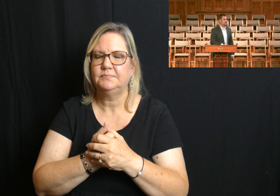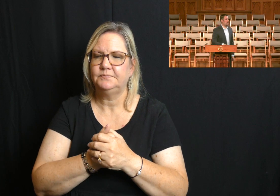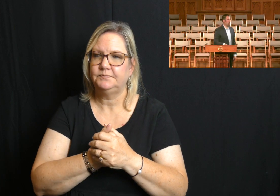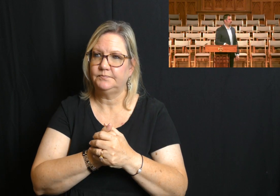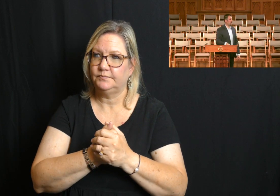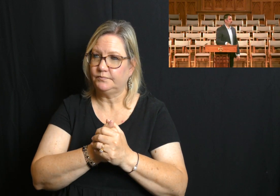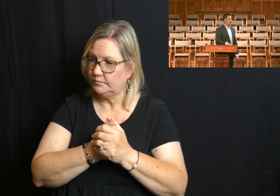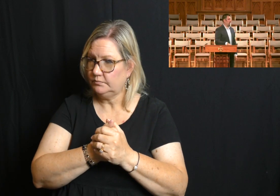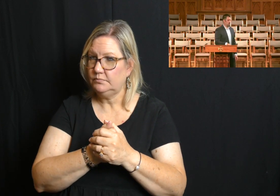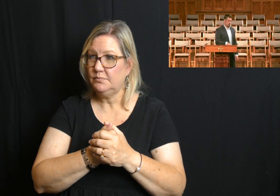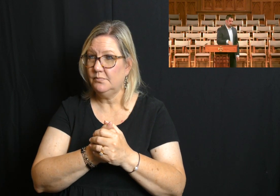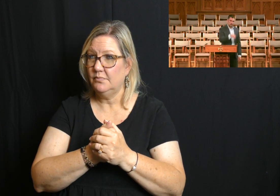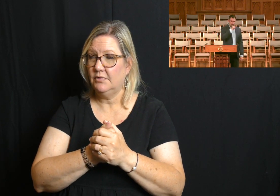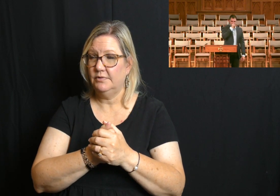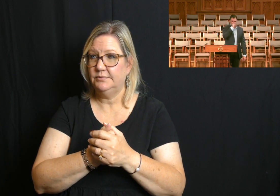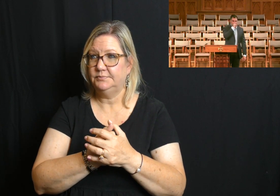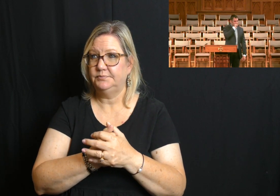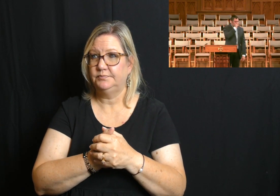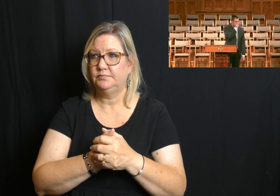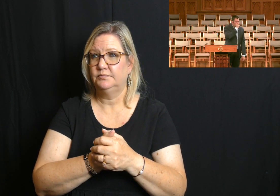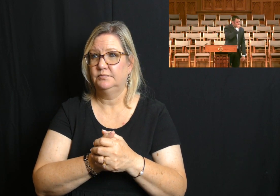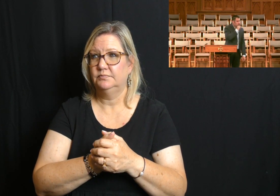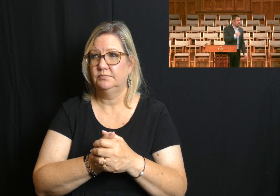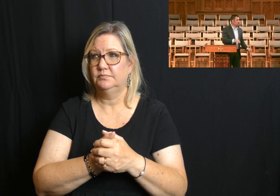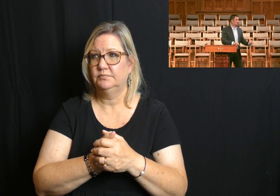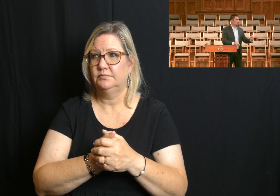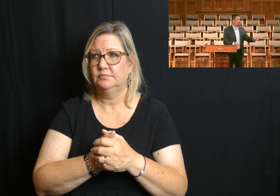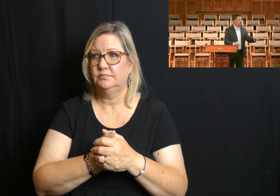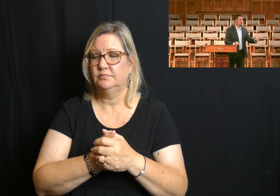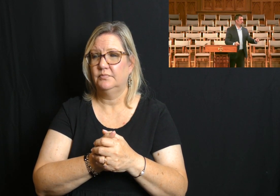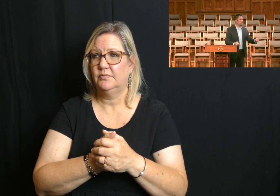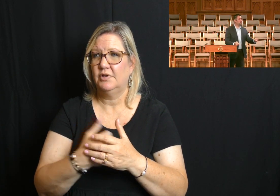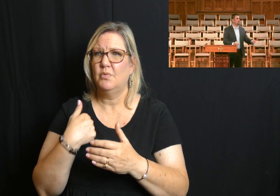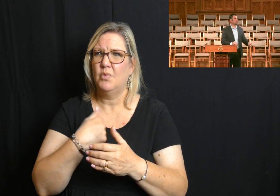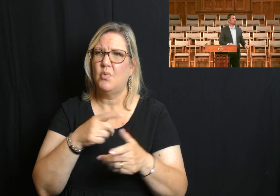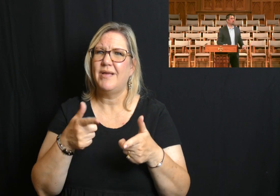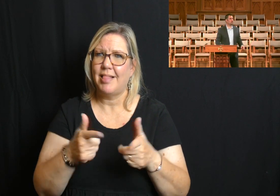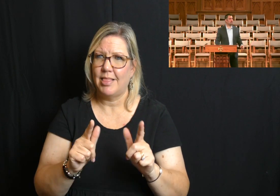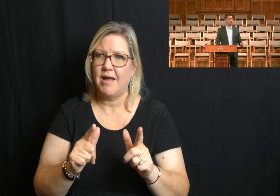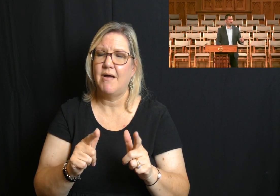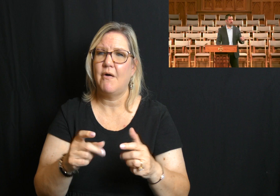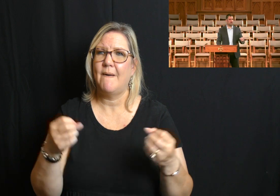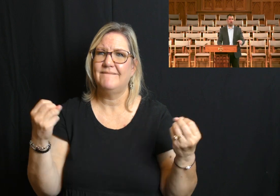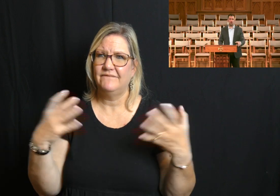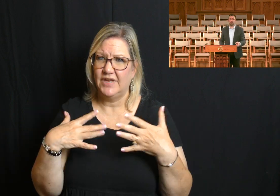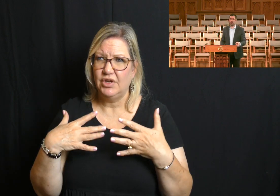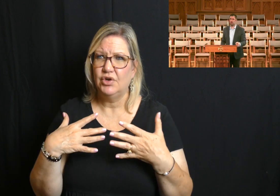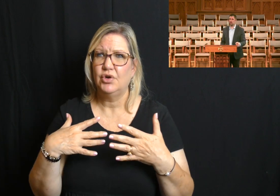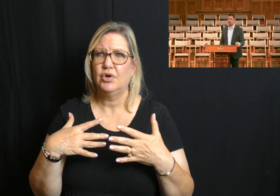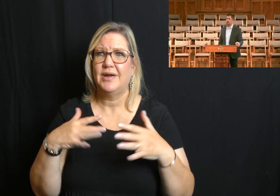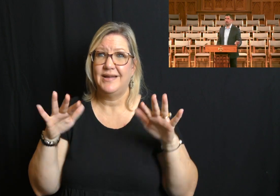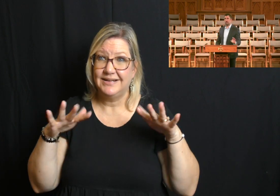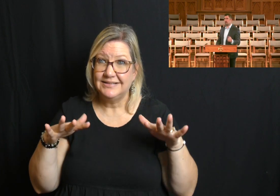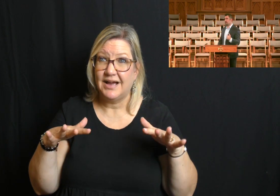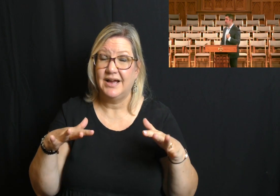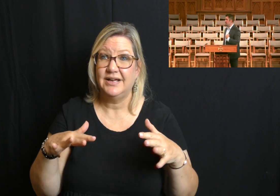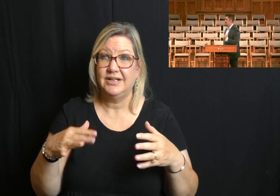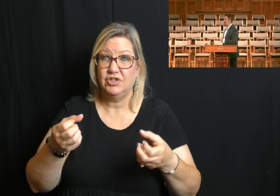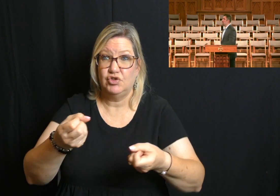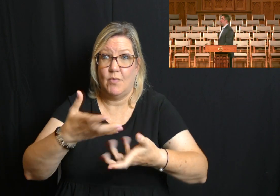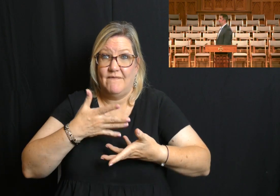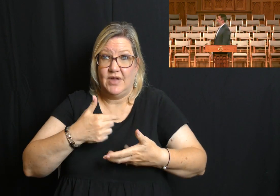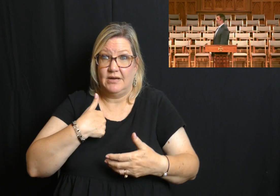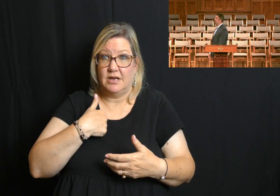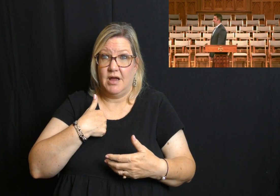allow anxiety and fear to affect us, it affects our worship. Let me tell you about